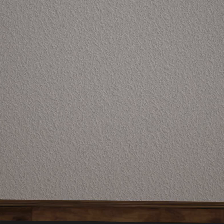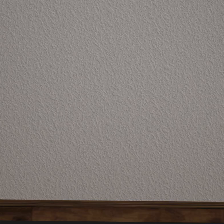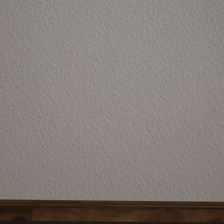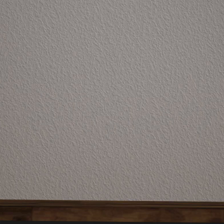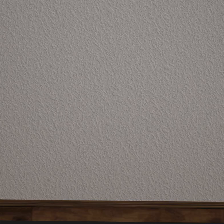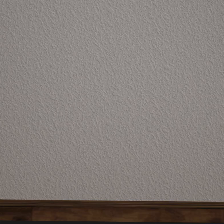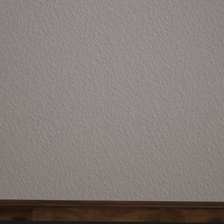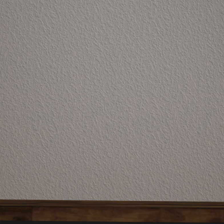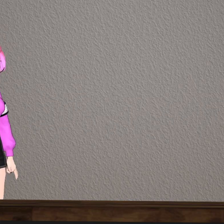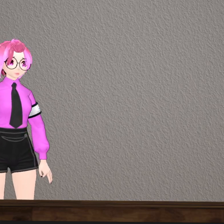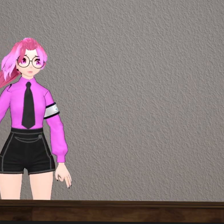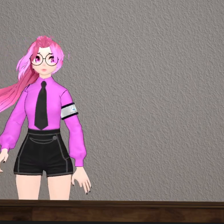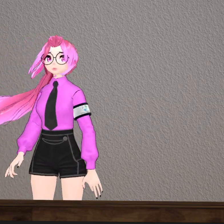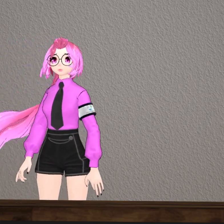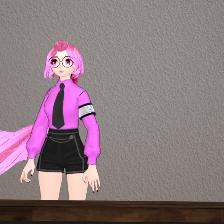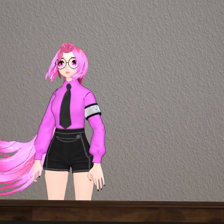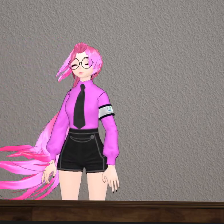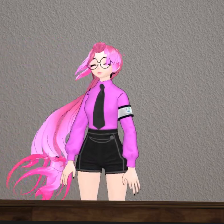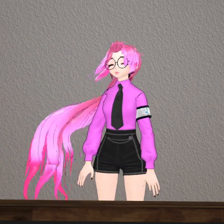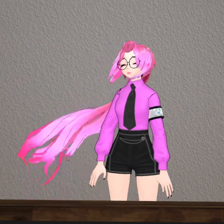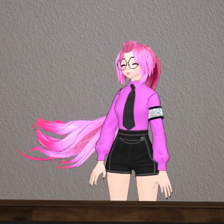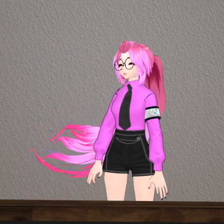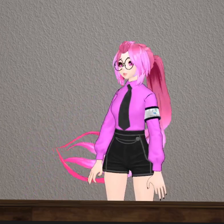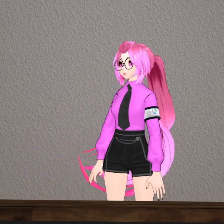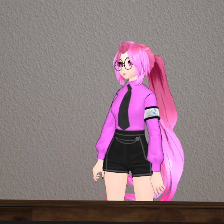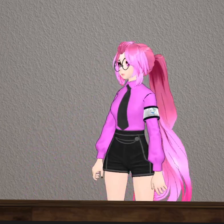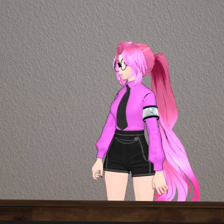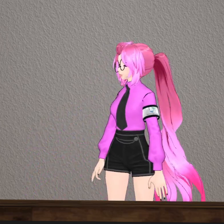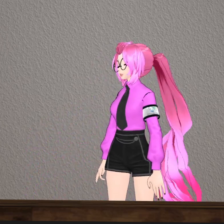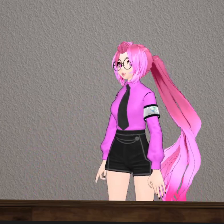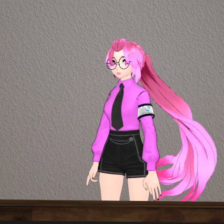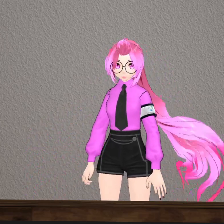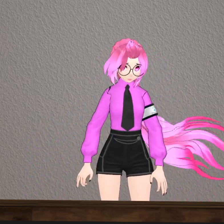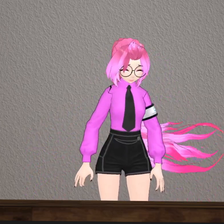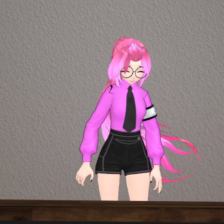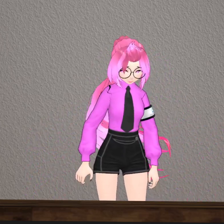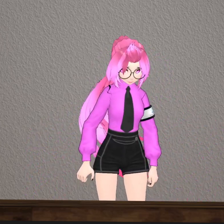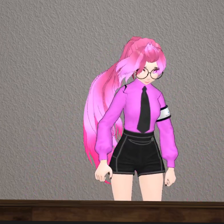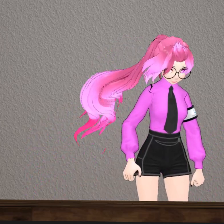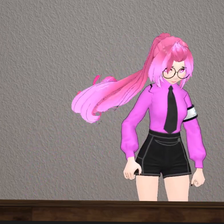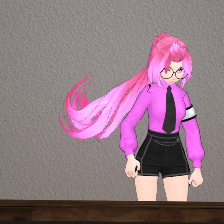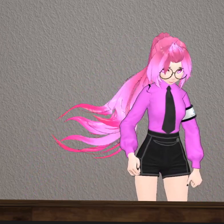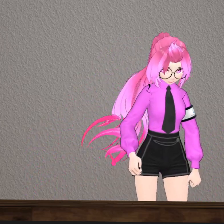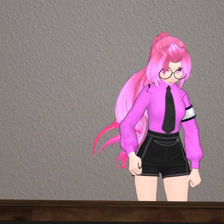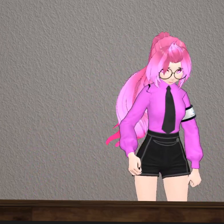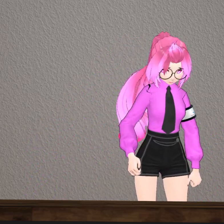Yay! You've gone there. I mean, if you want to go that far, you can always blame the VRChat team.